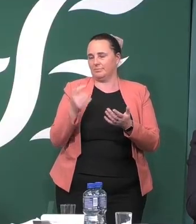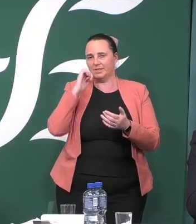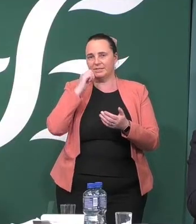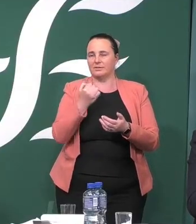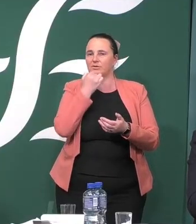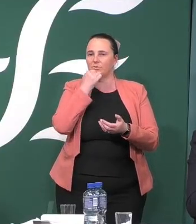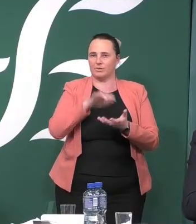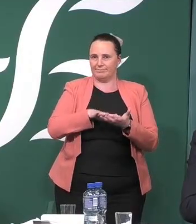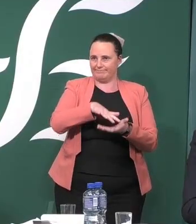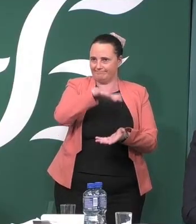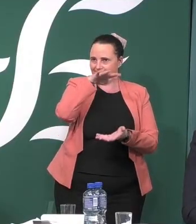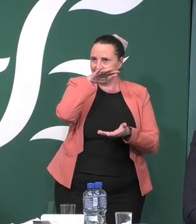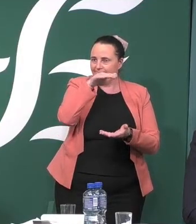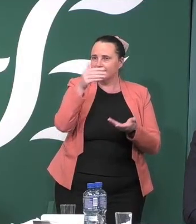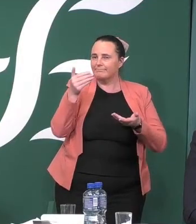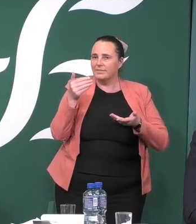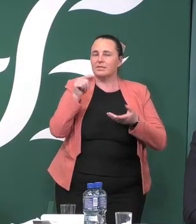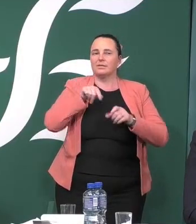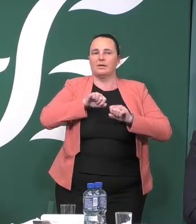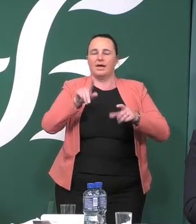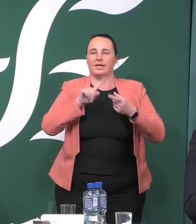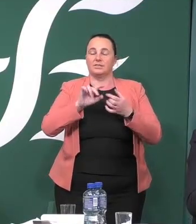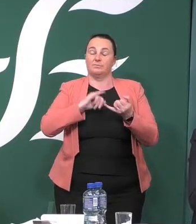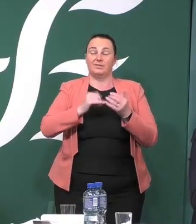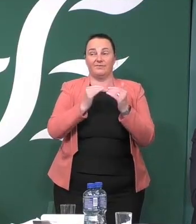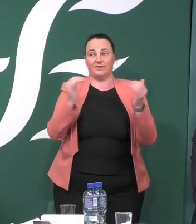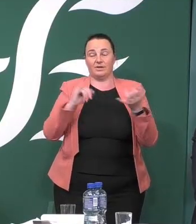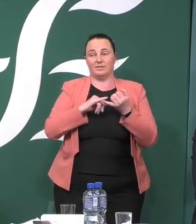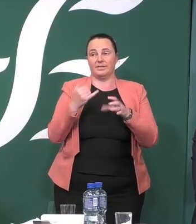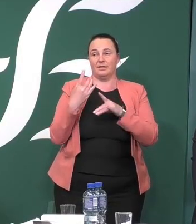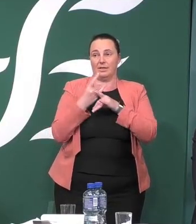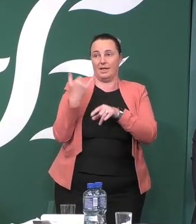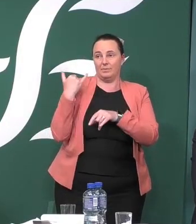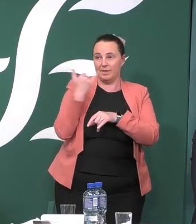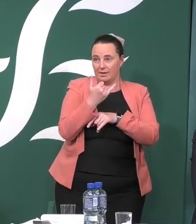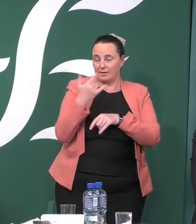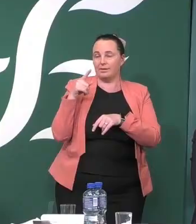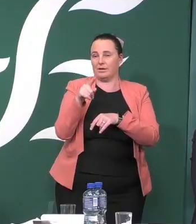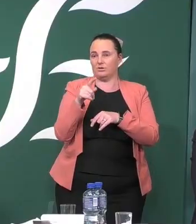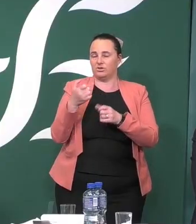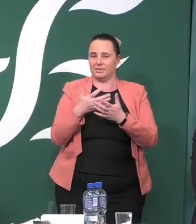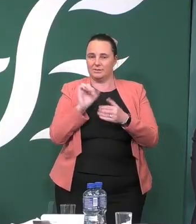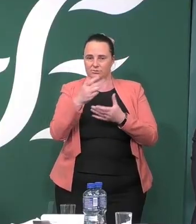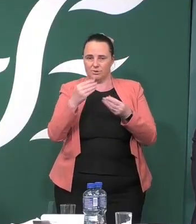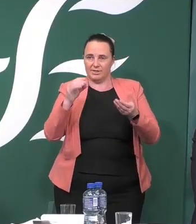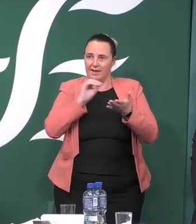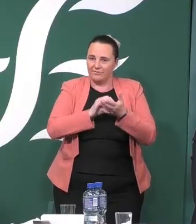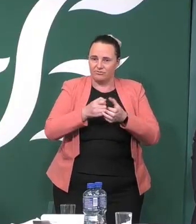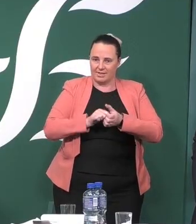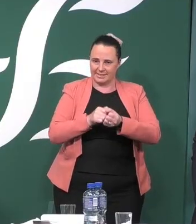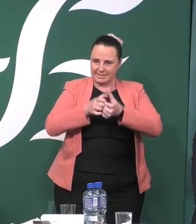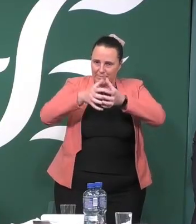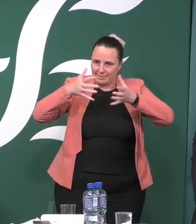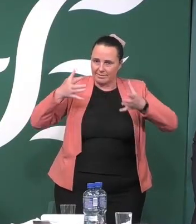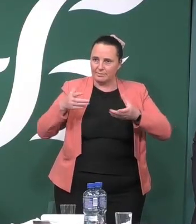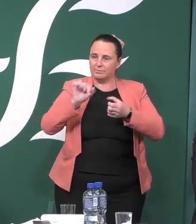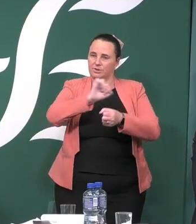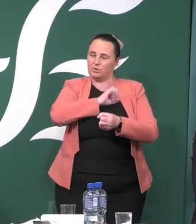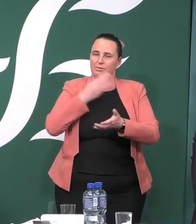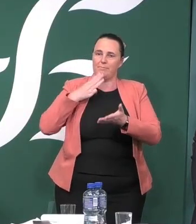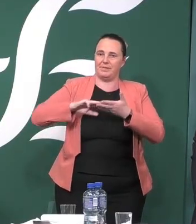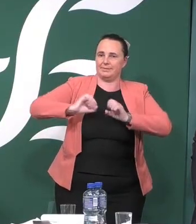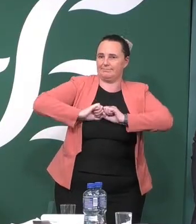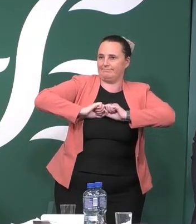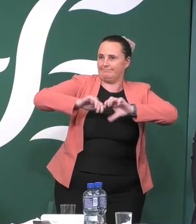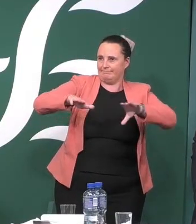volume is in excess of what's there. And in fairness to the people running the helpline, they're trying to expand the resources that are there to deal with that, but also to get the message out